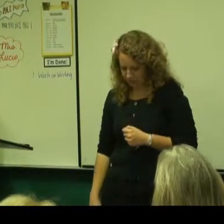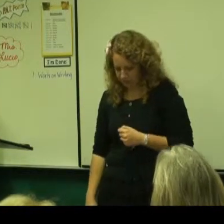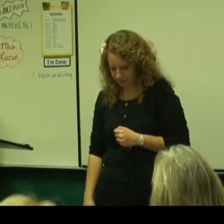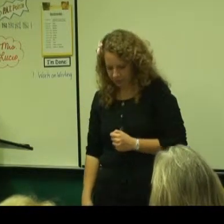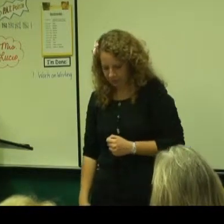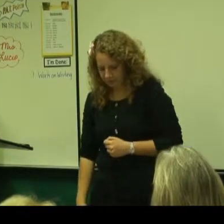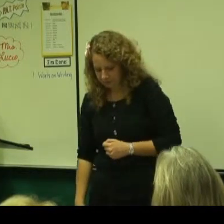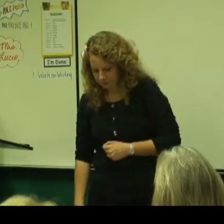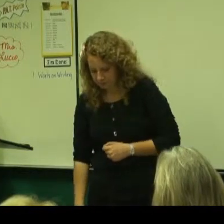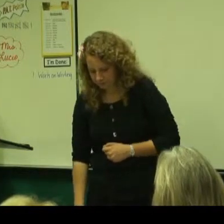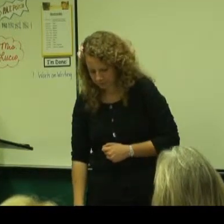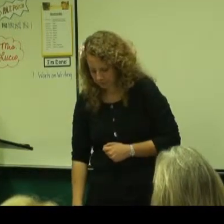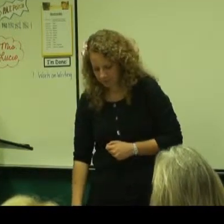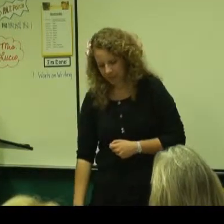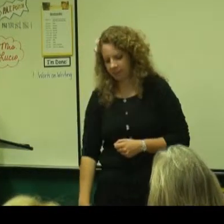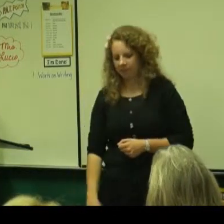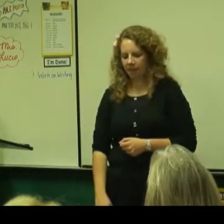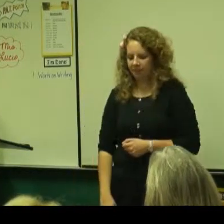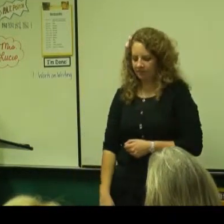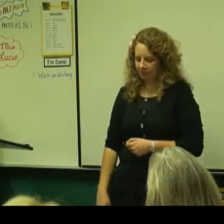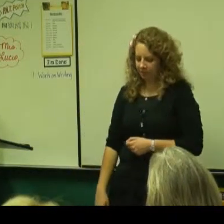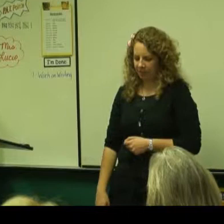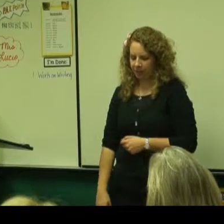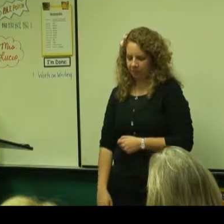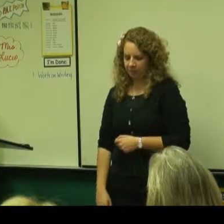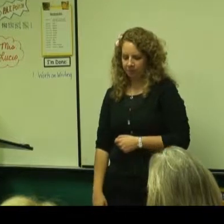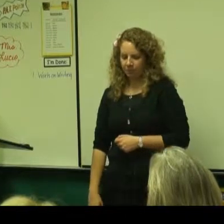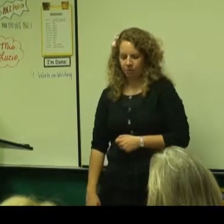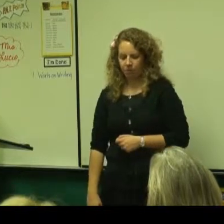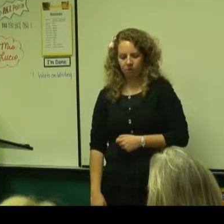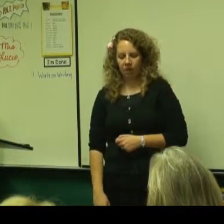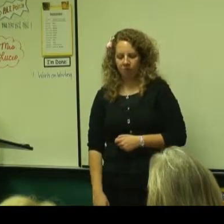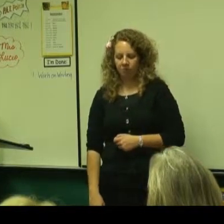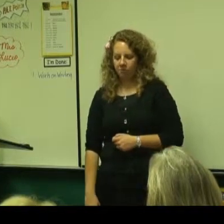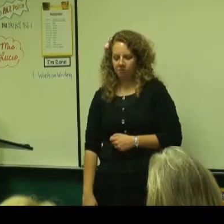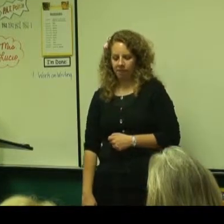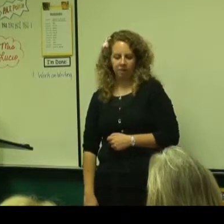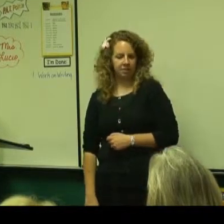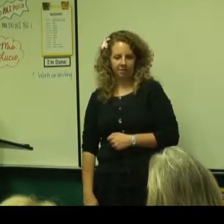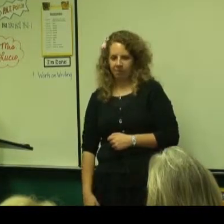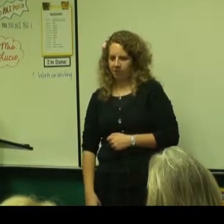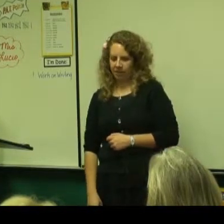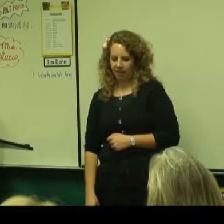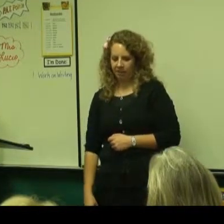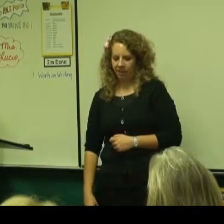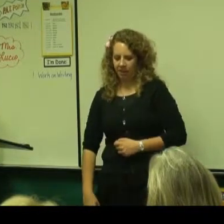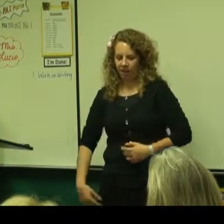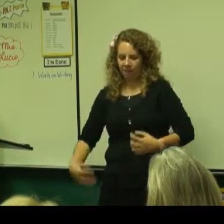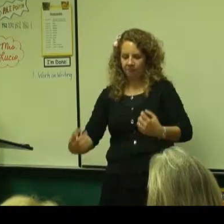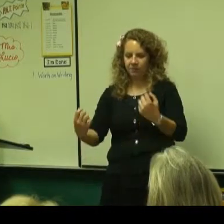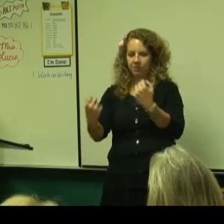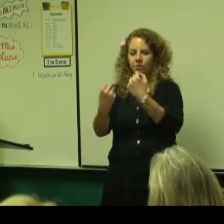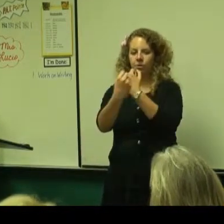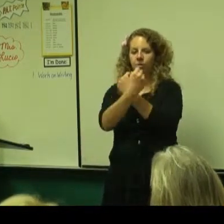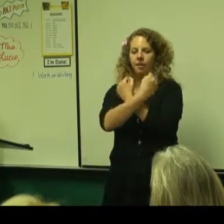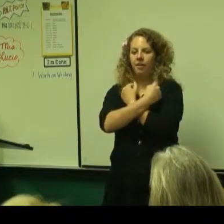through. And then love never fails you. So love, fail, never with a negative head nod. So